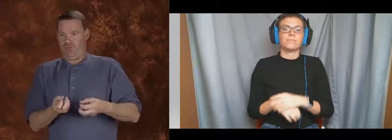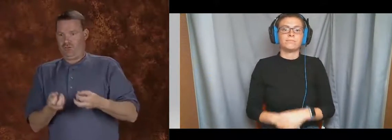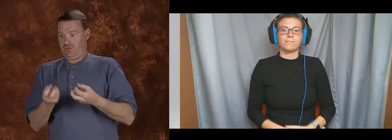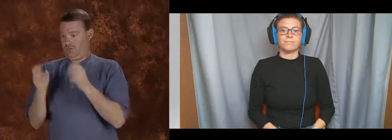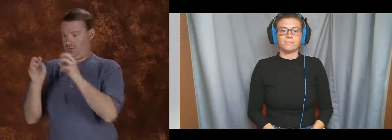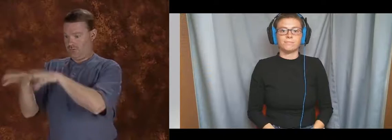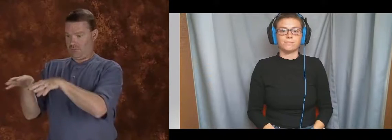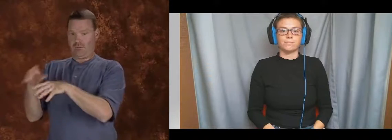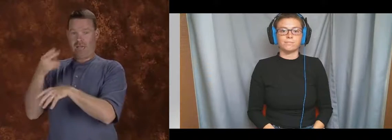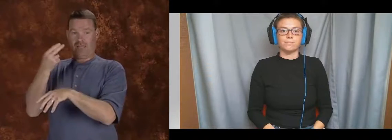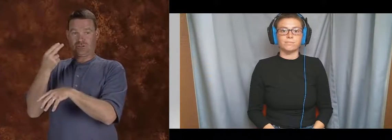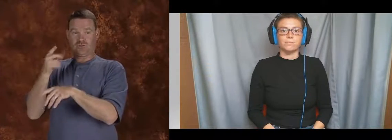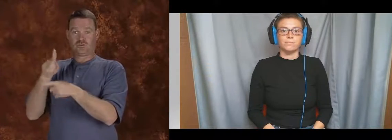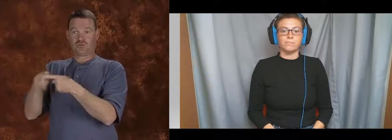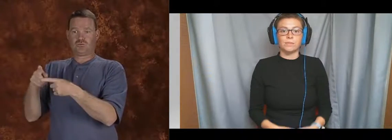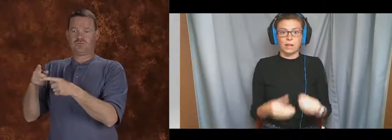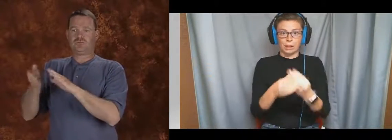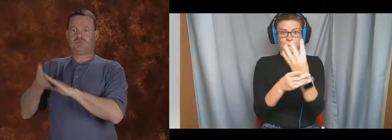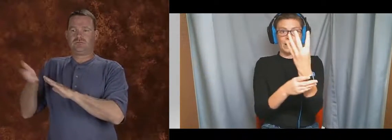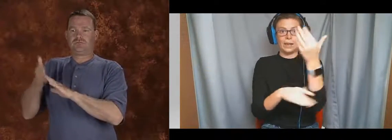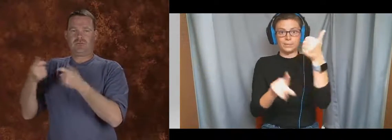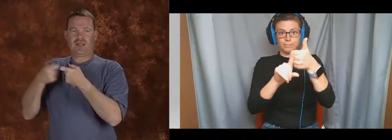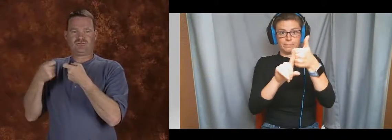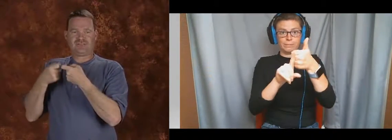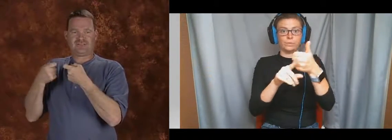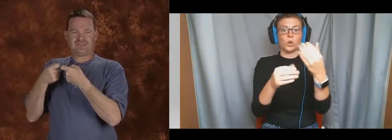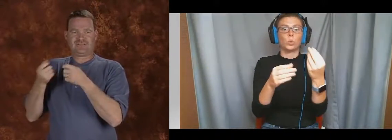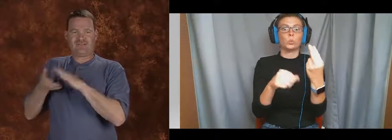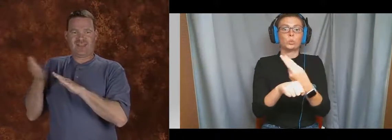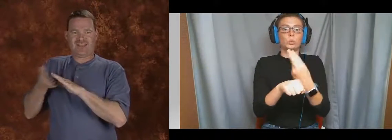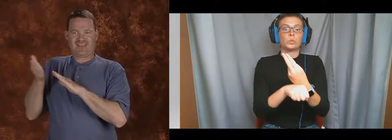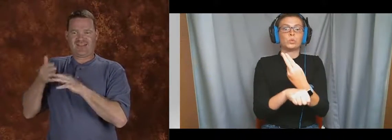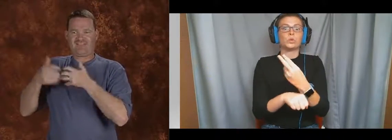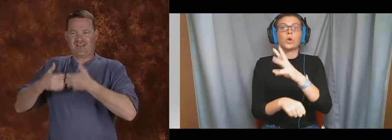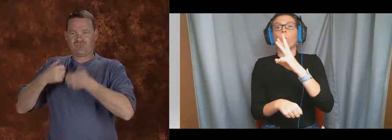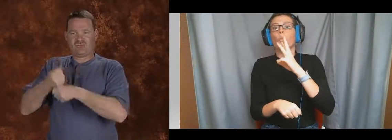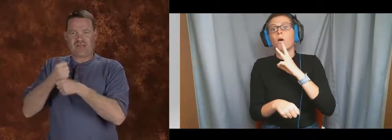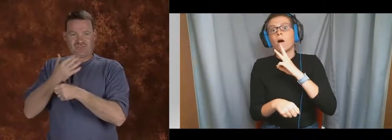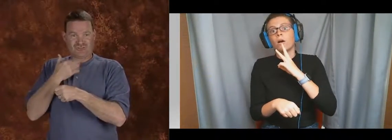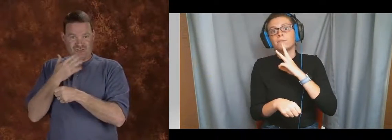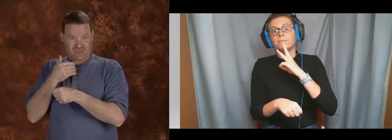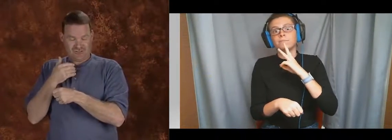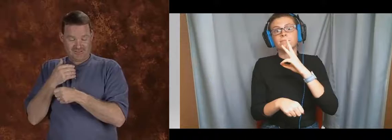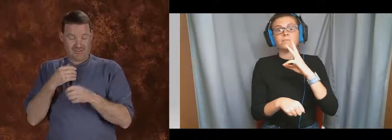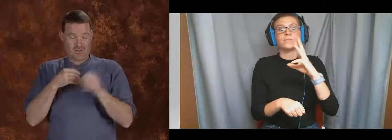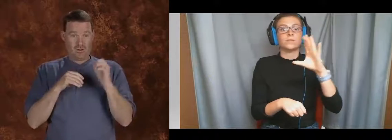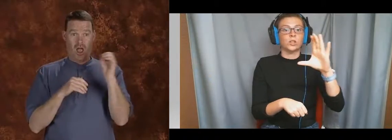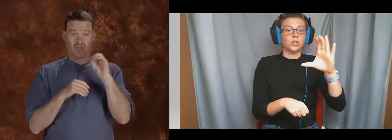And they use the water and the carbon dioxide to make carbohydrates.